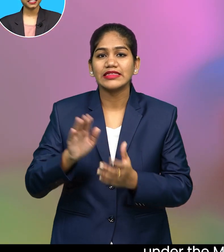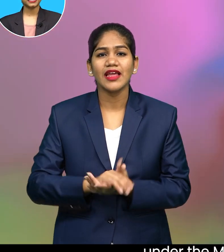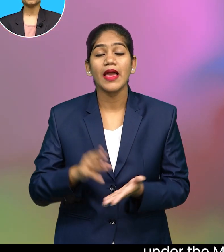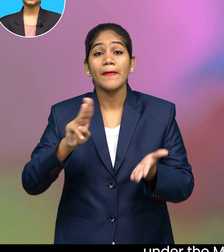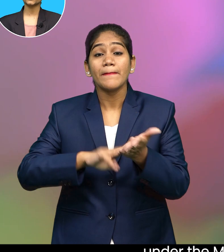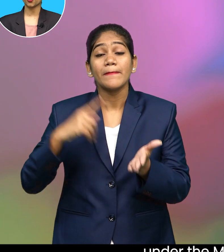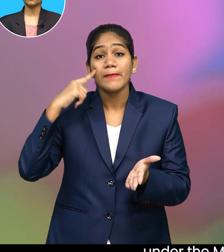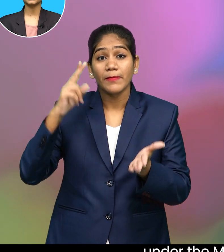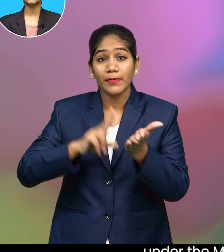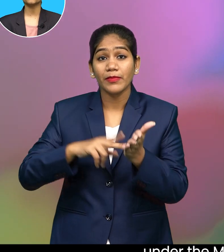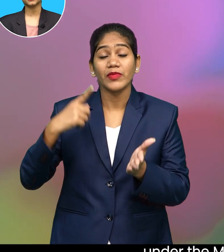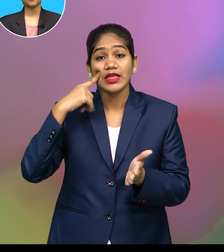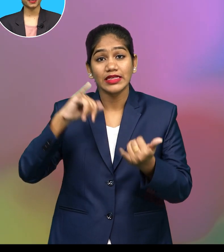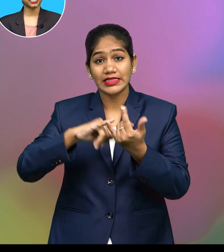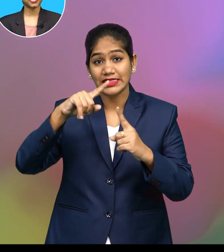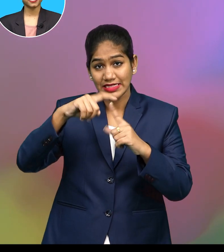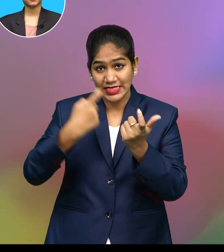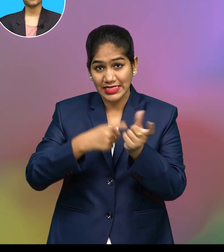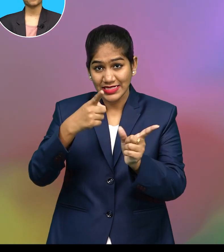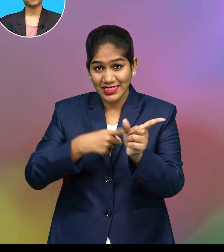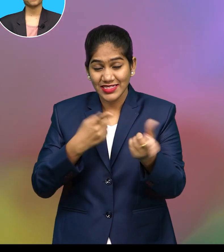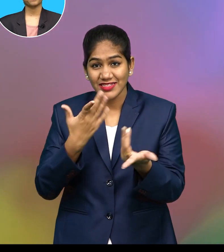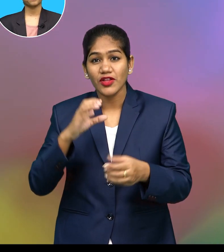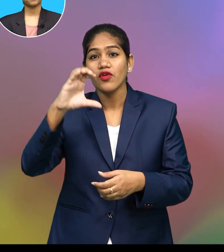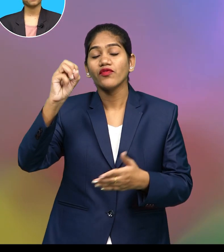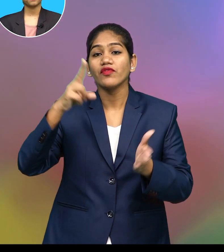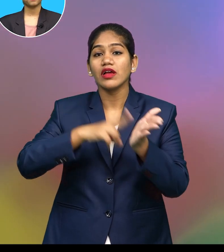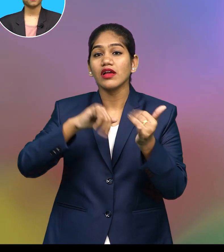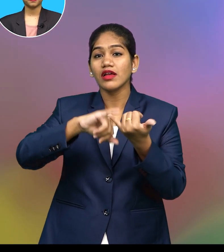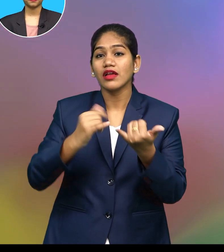under the Ministry of Consumer Affairs.